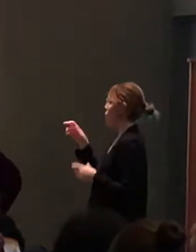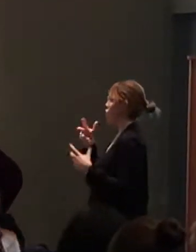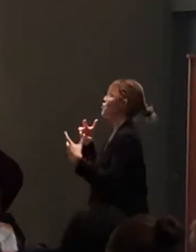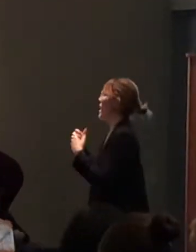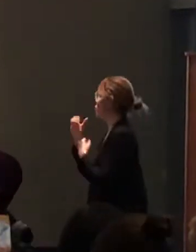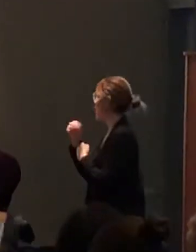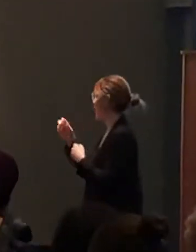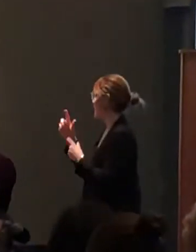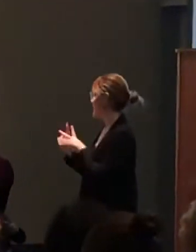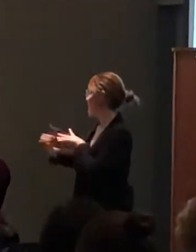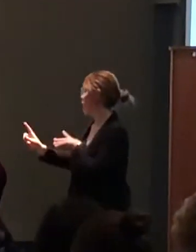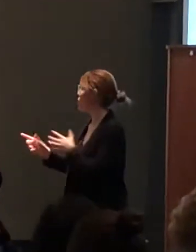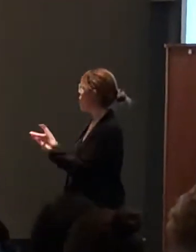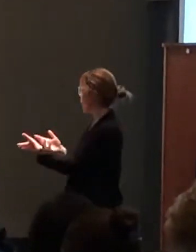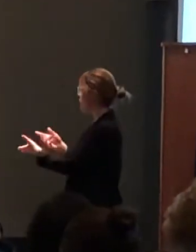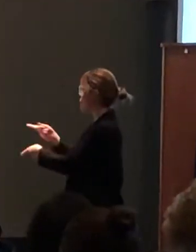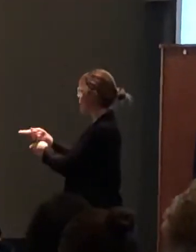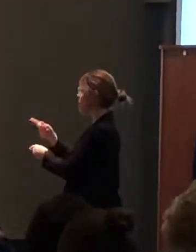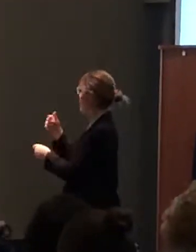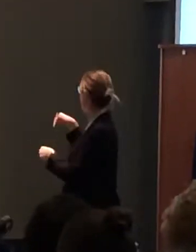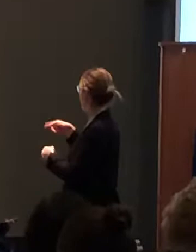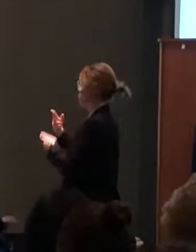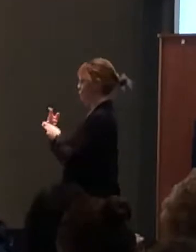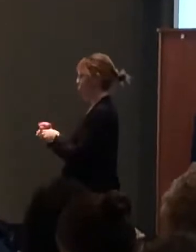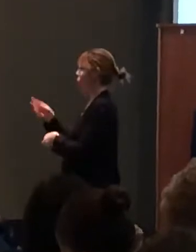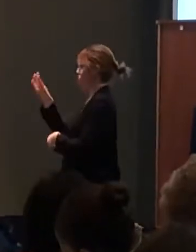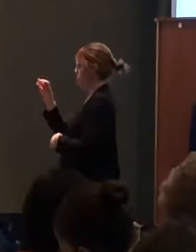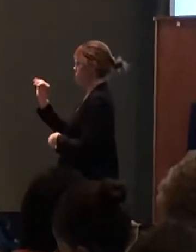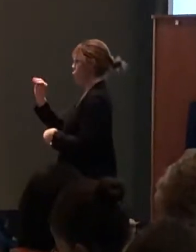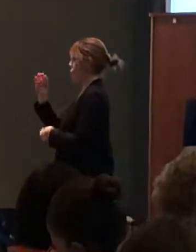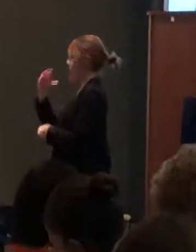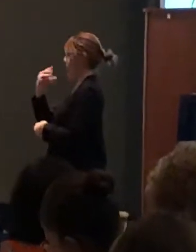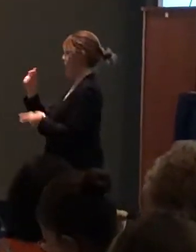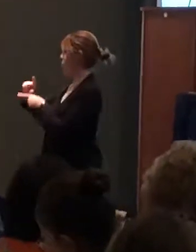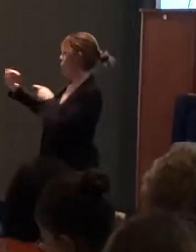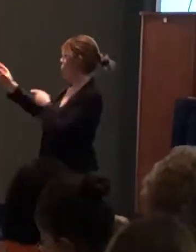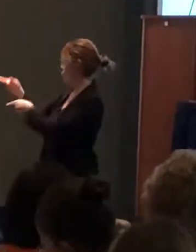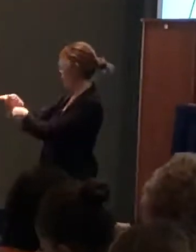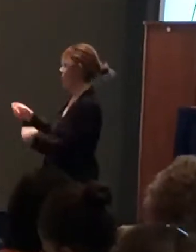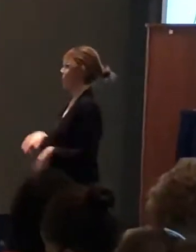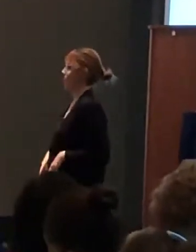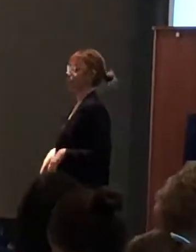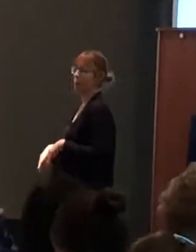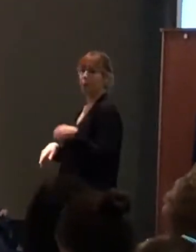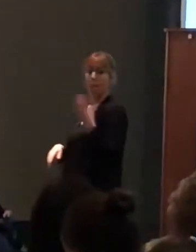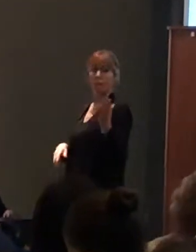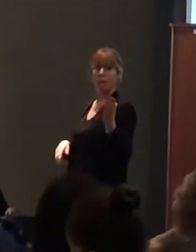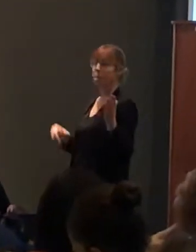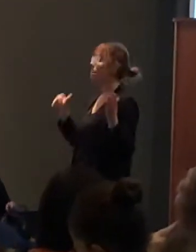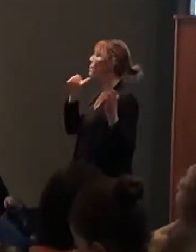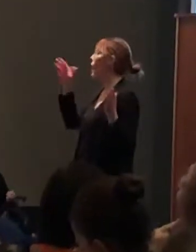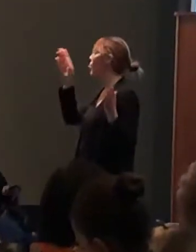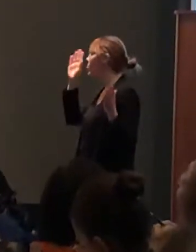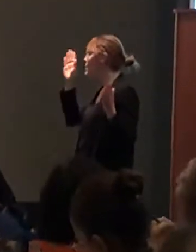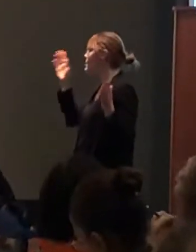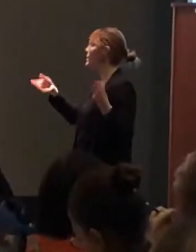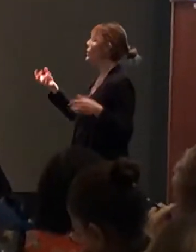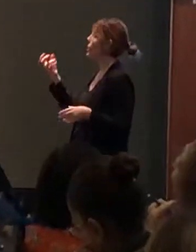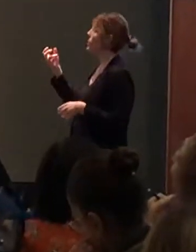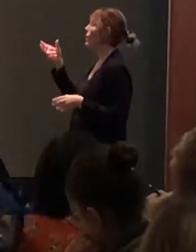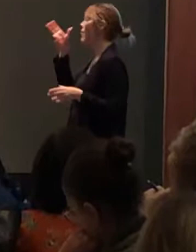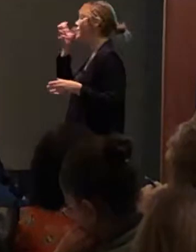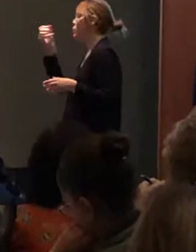Crashing and, well, that's why it's called boom and zoom, right? Crashing and bashing. Not listening or paying attention.